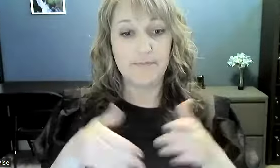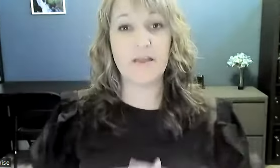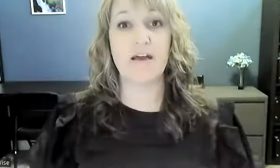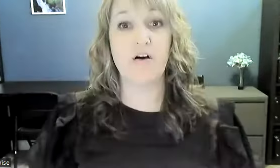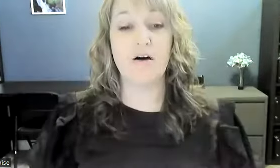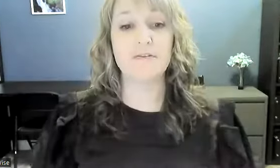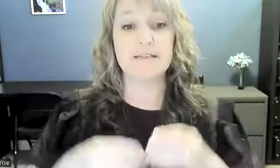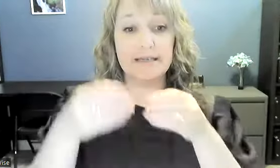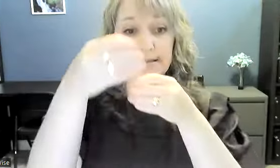and office is.